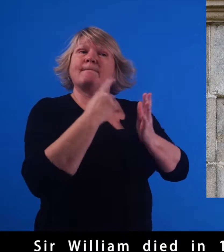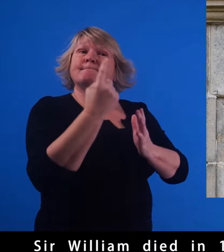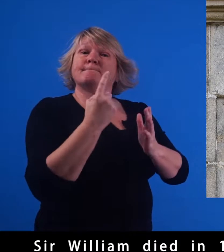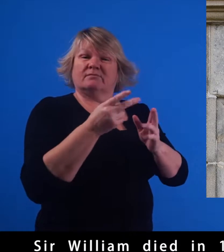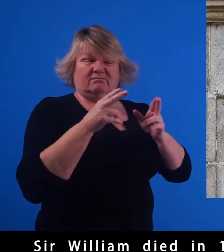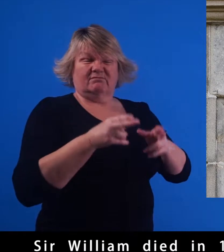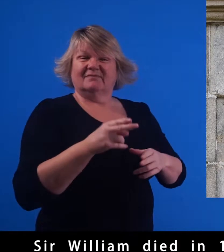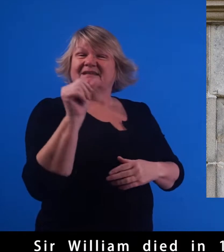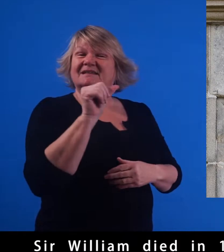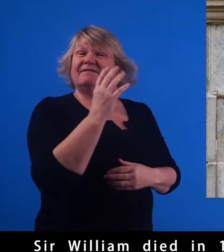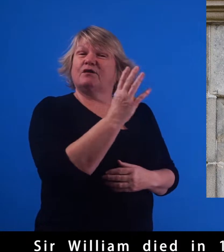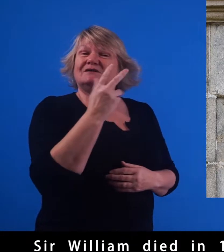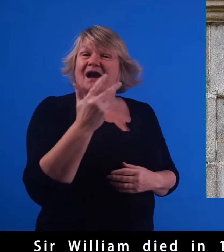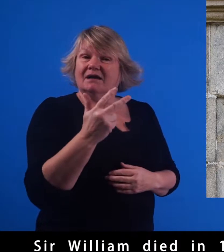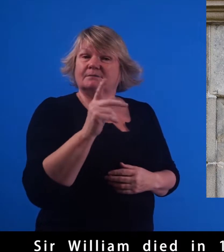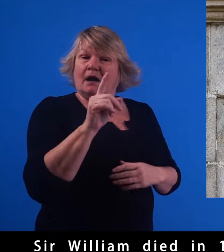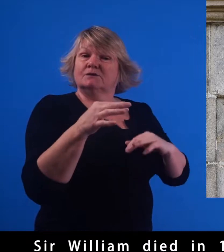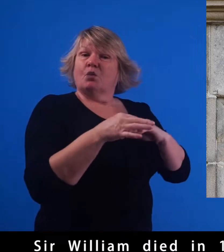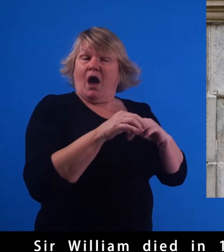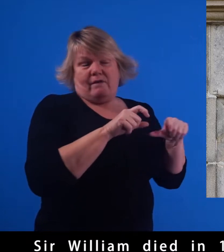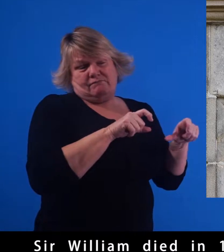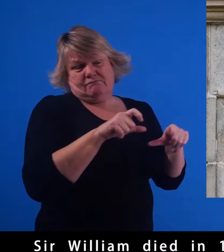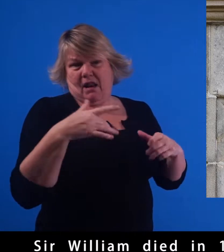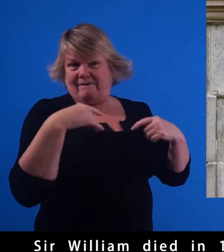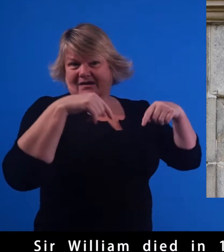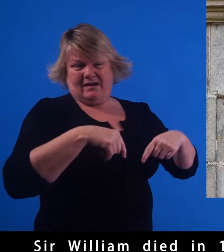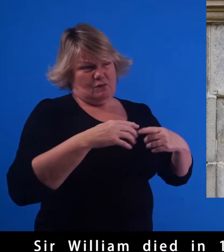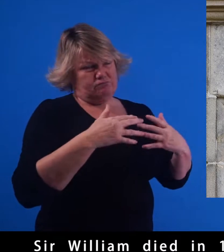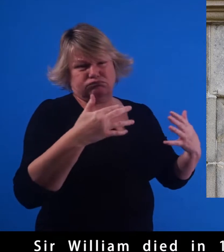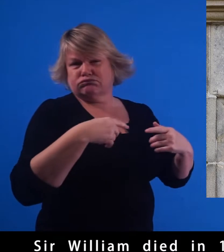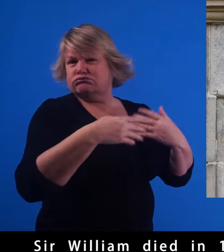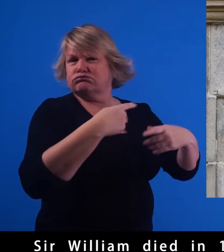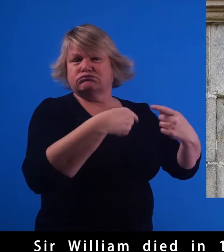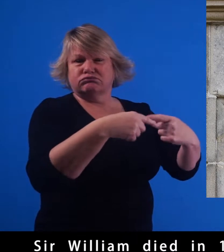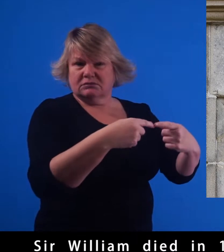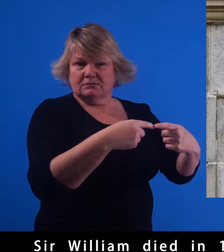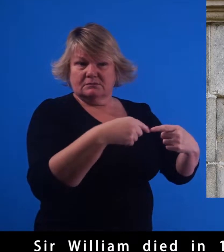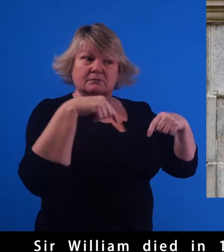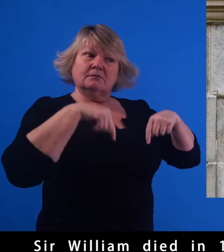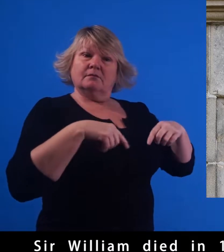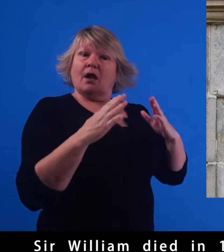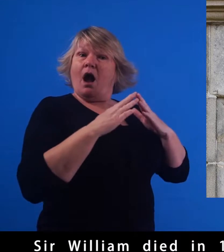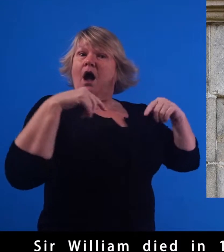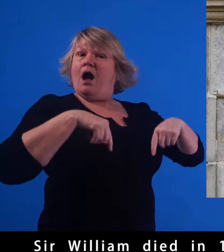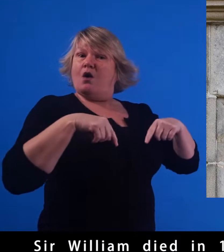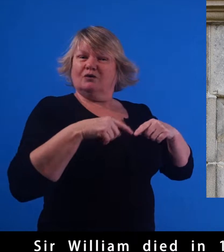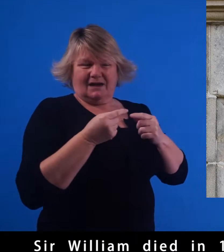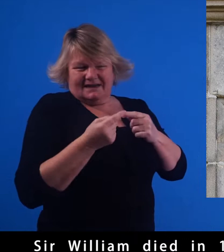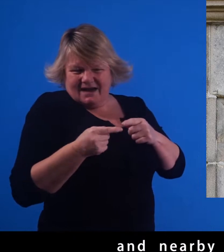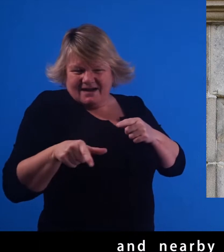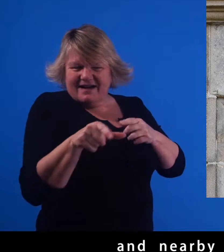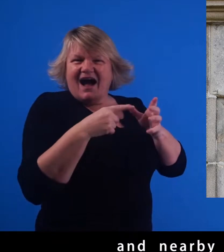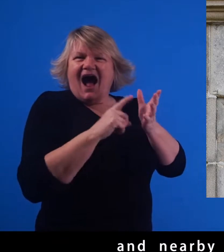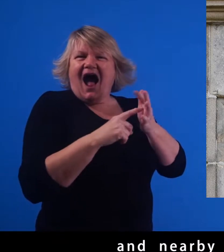Sir William died in 1648, but his wife continued to live here for many years, and